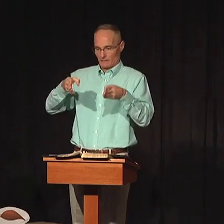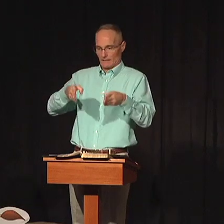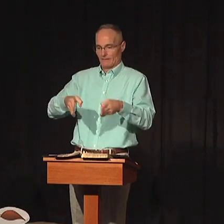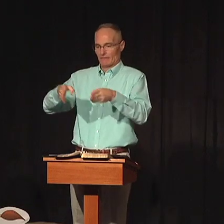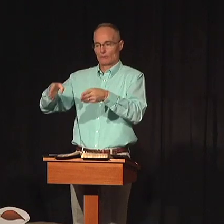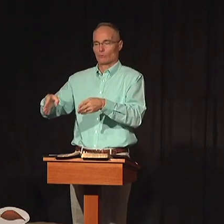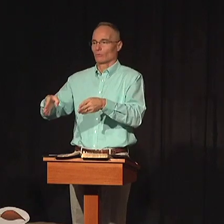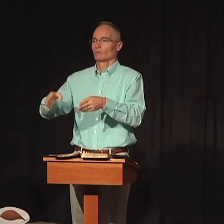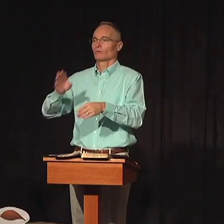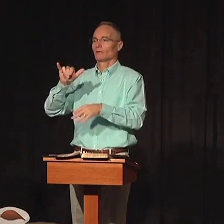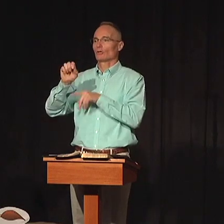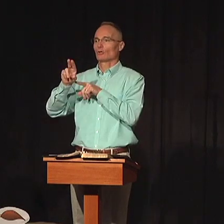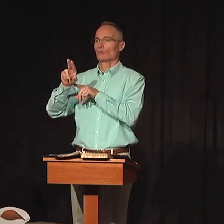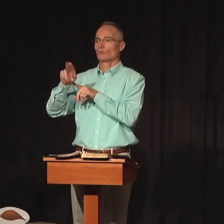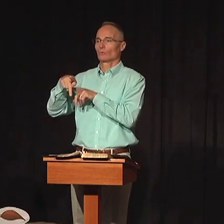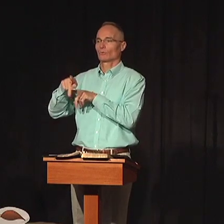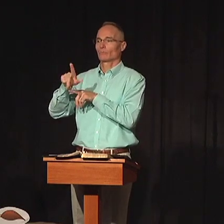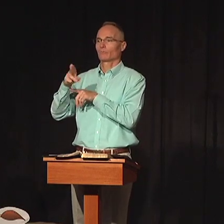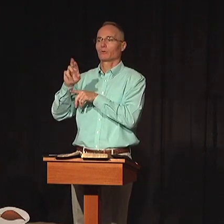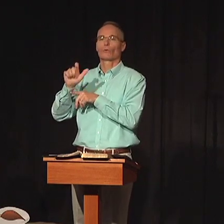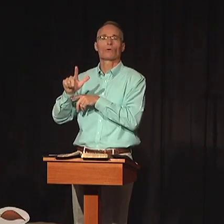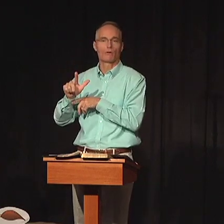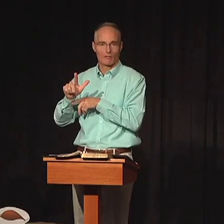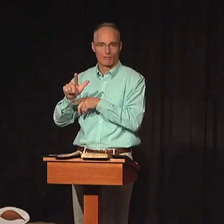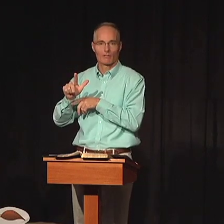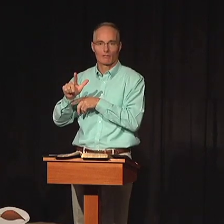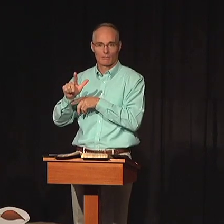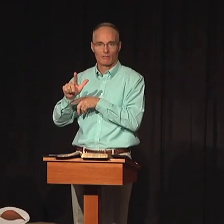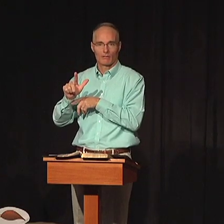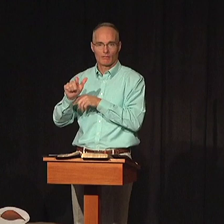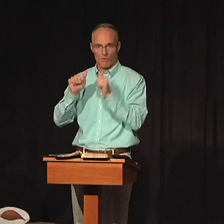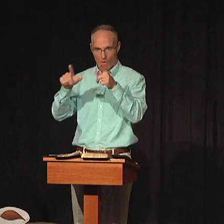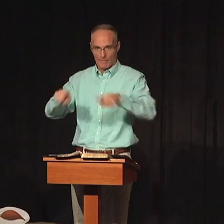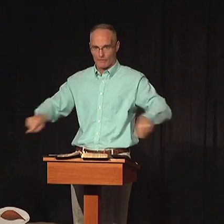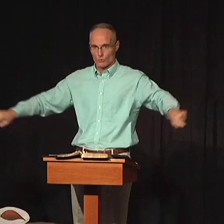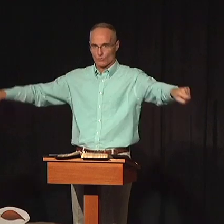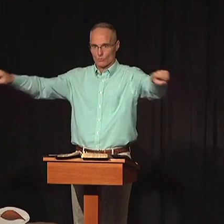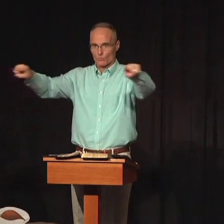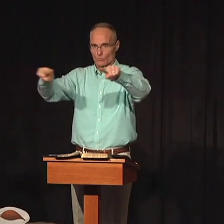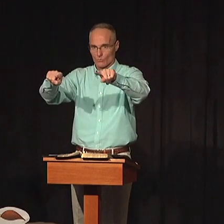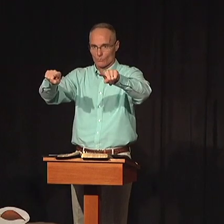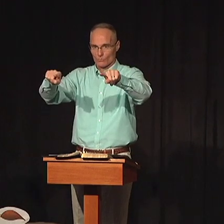You, he's not saying individually, he's saying you as a plural. All of you.